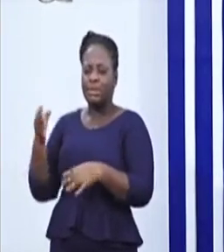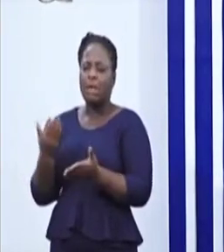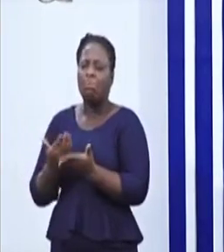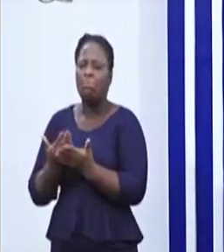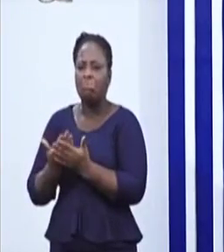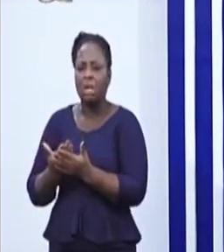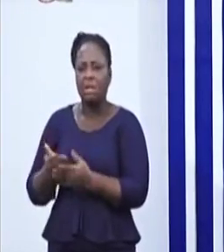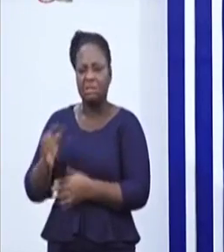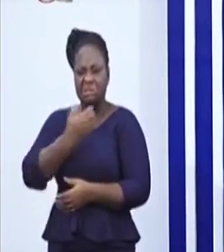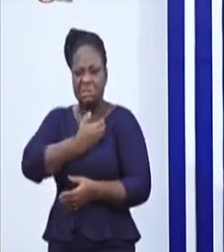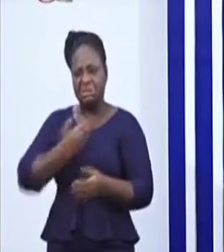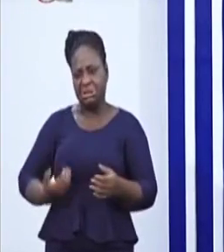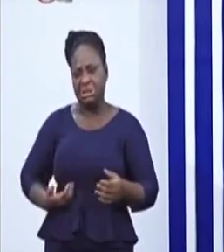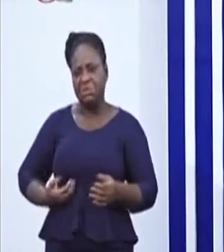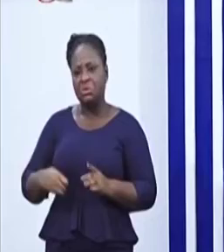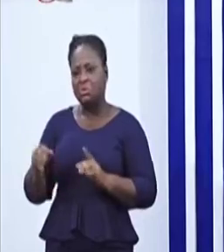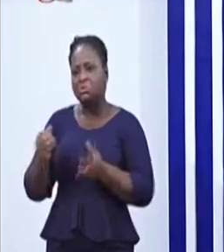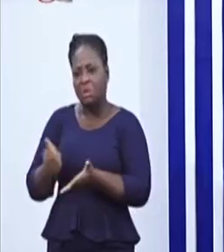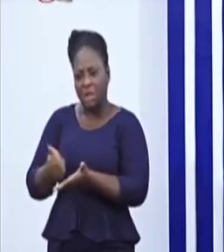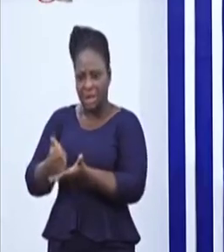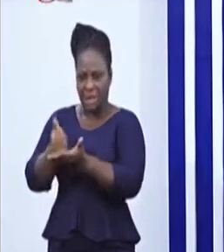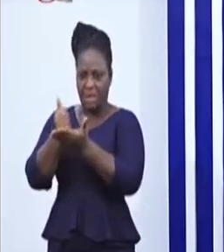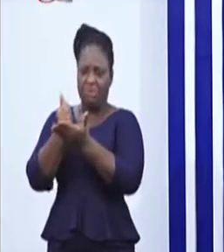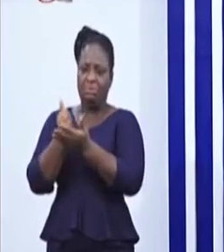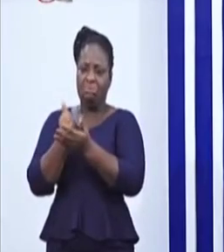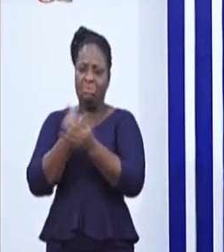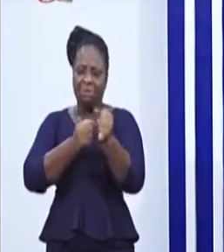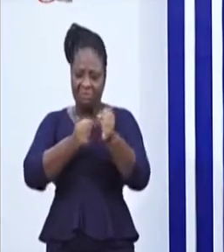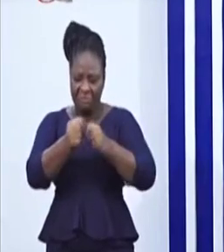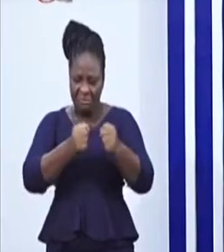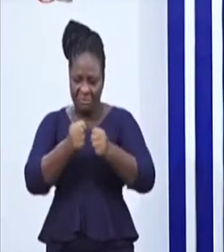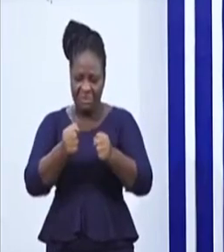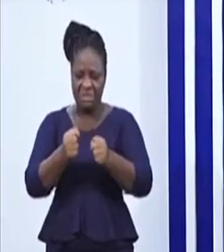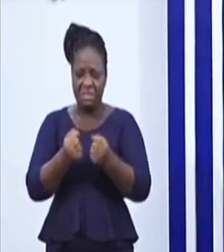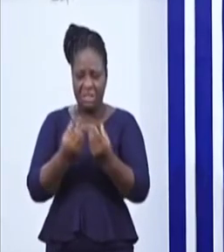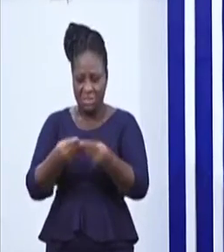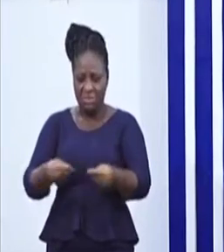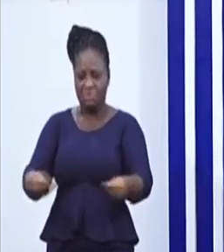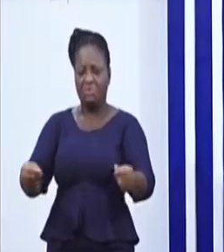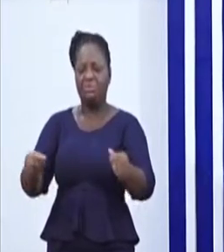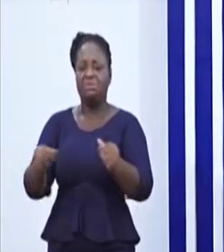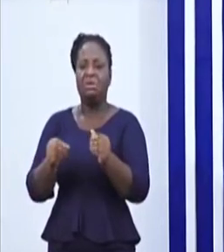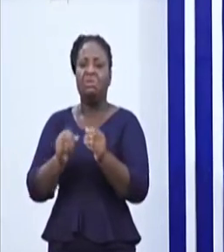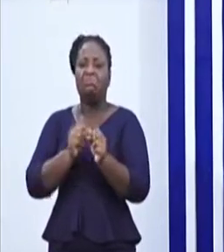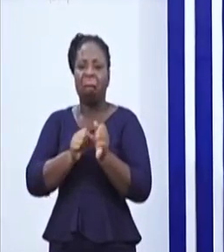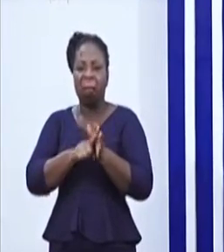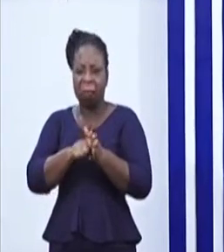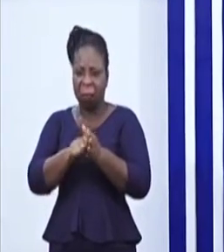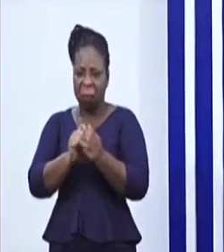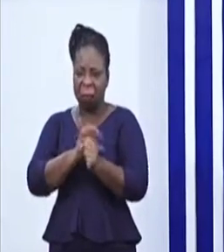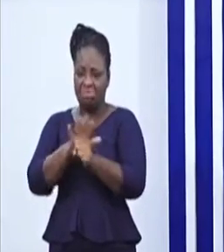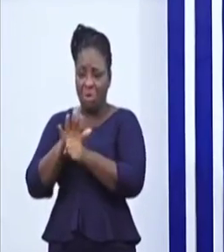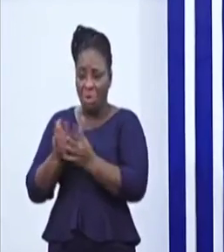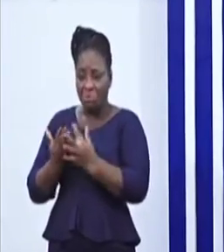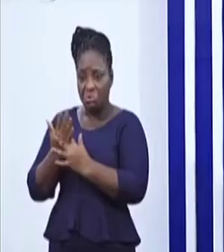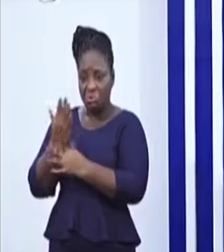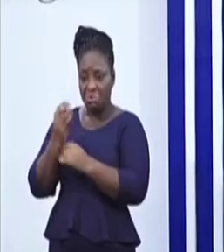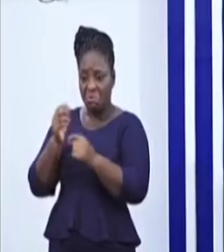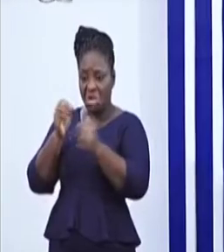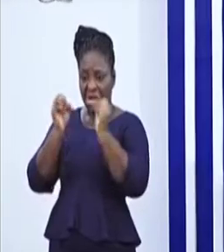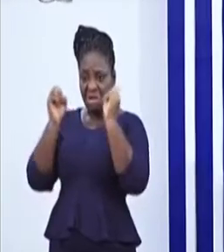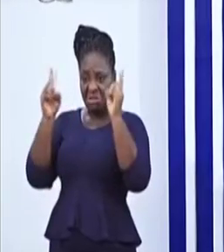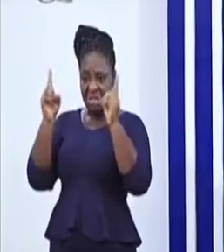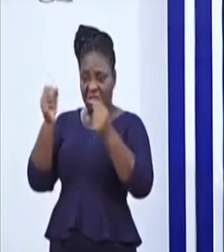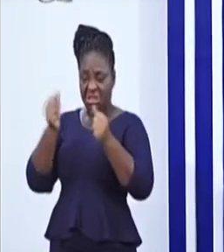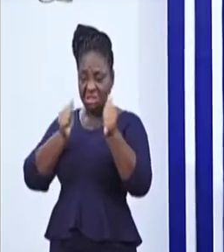to play an active role in the fight against COVID-19, especially through educational campaigns.